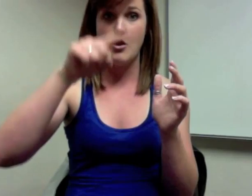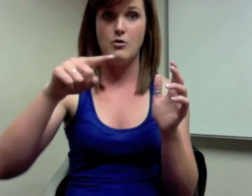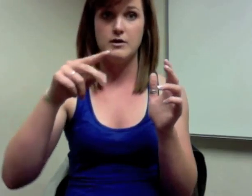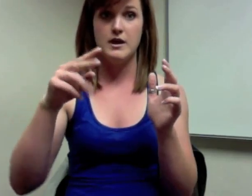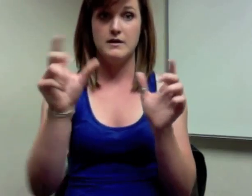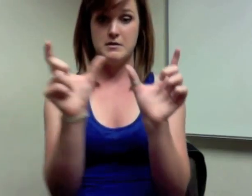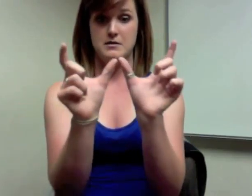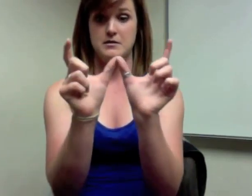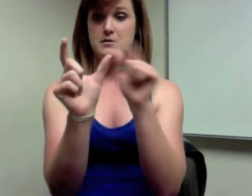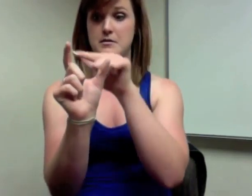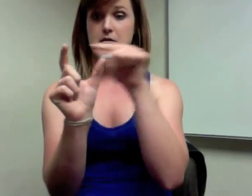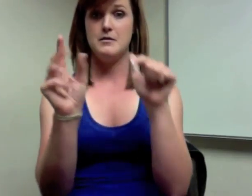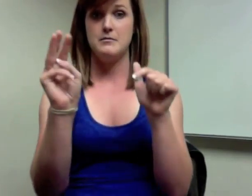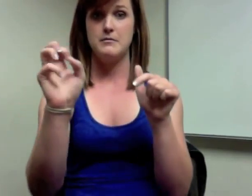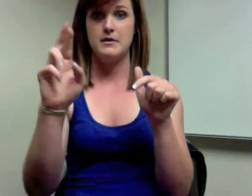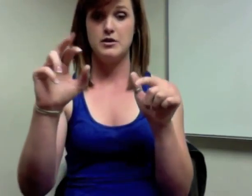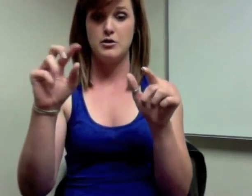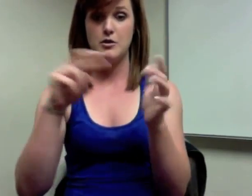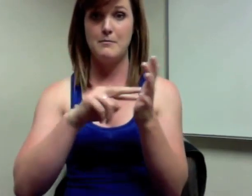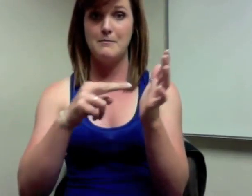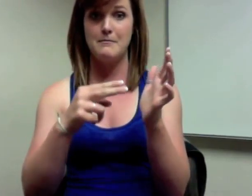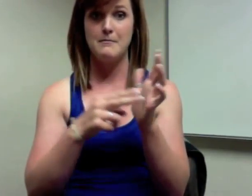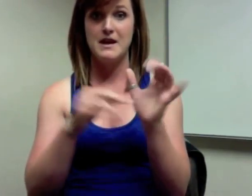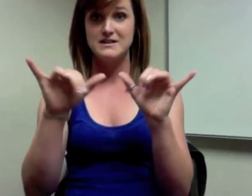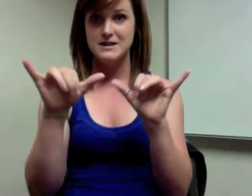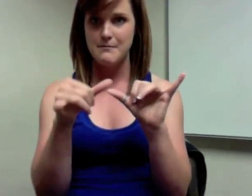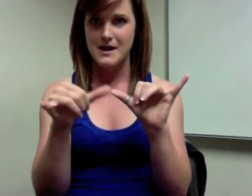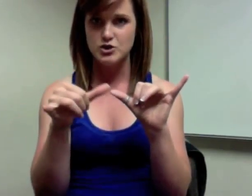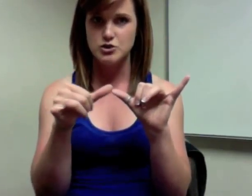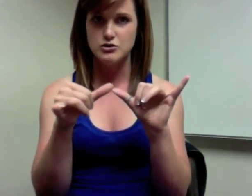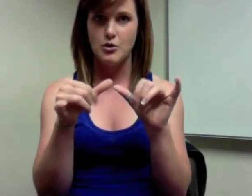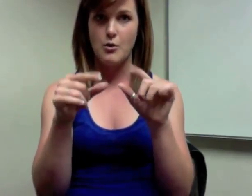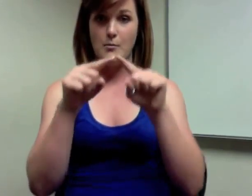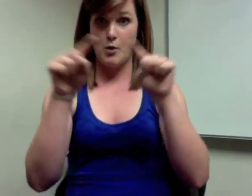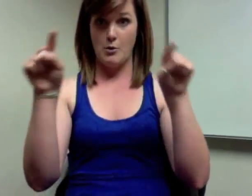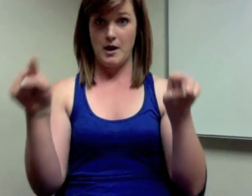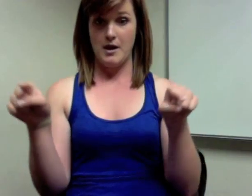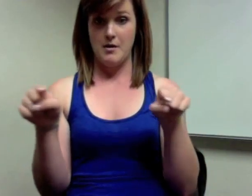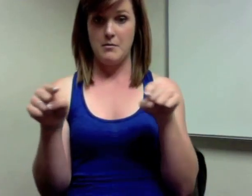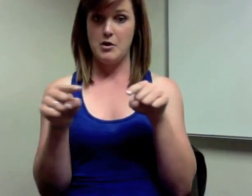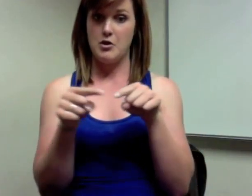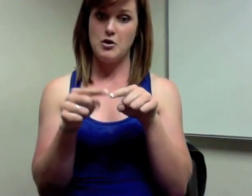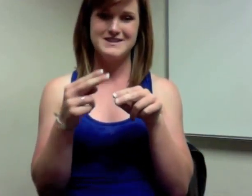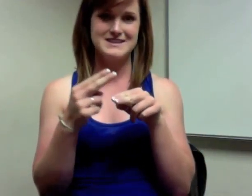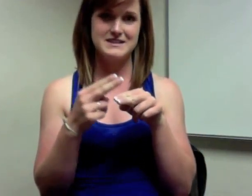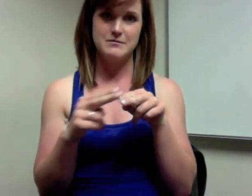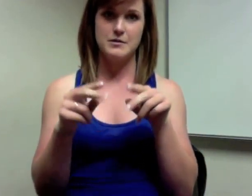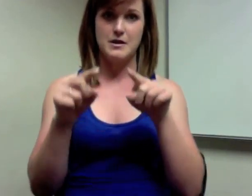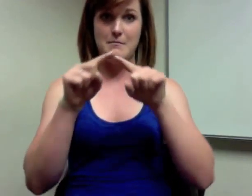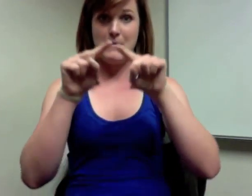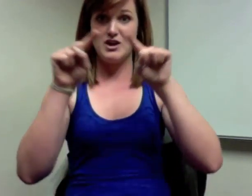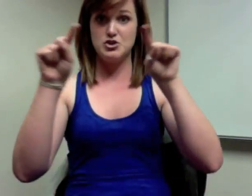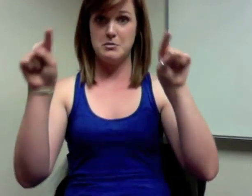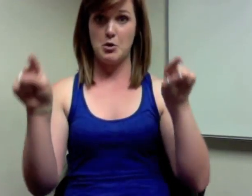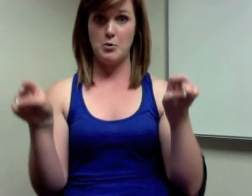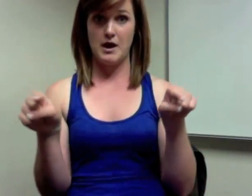to measure. So perimeter is simply the measurement around a figure. And there's a key word that